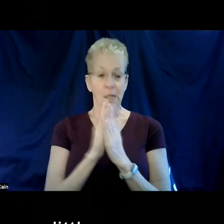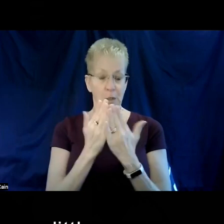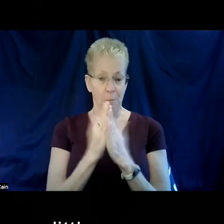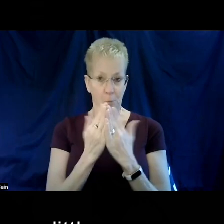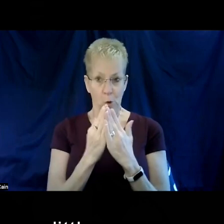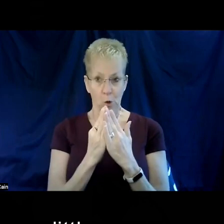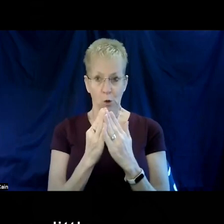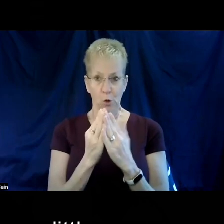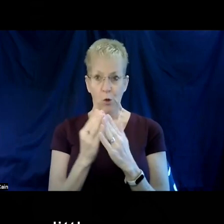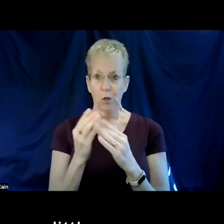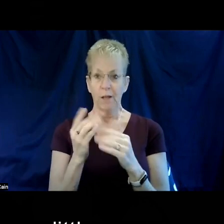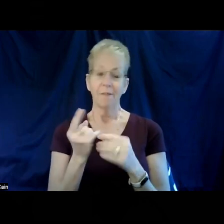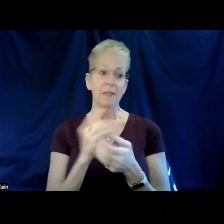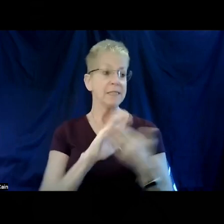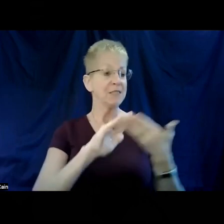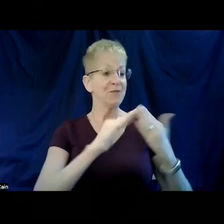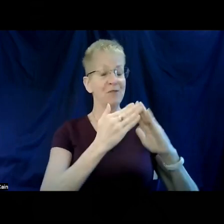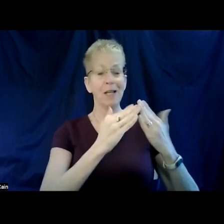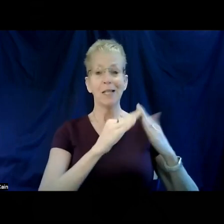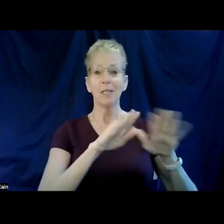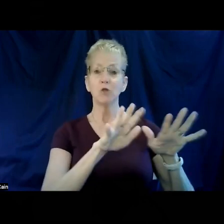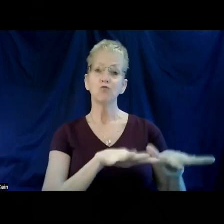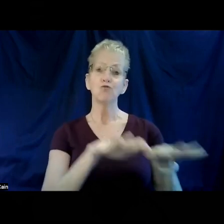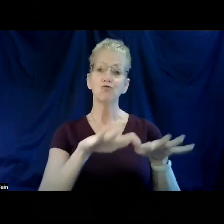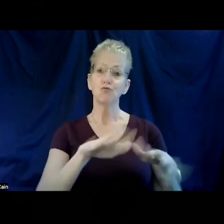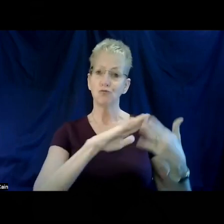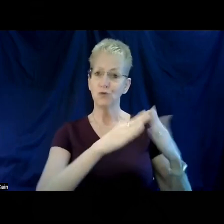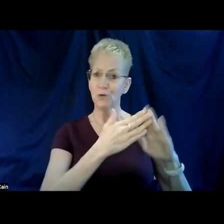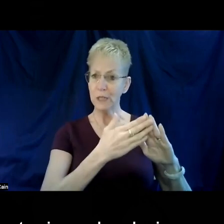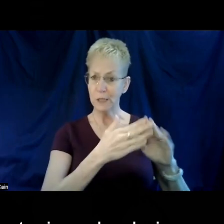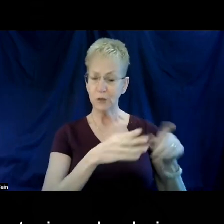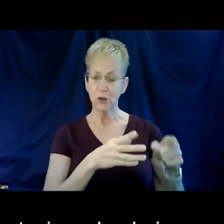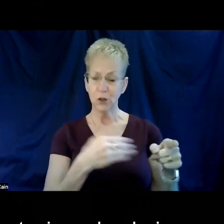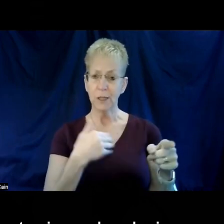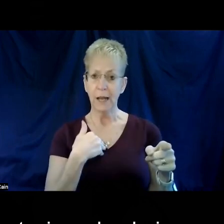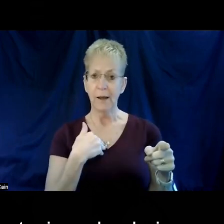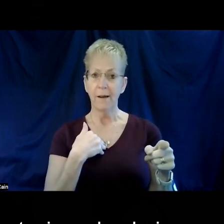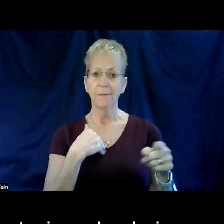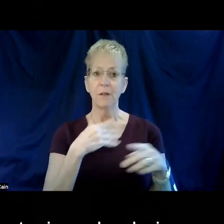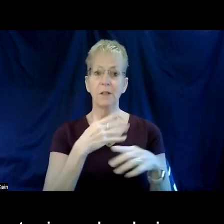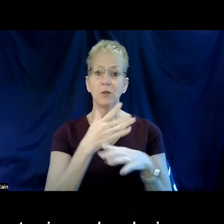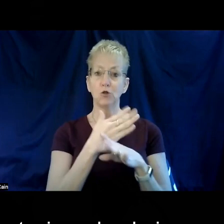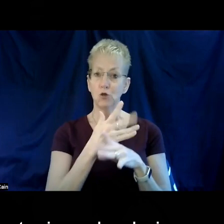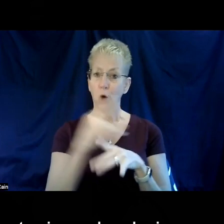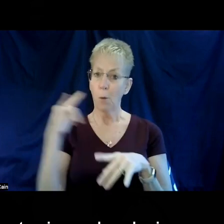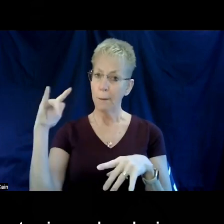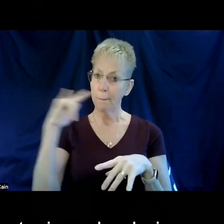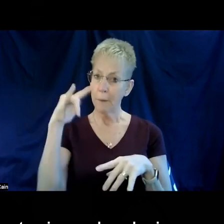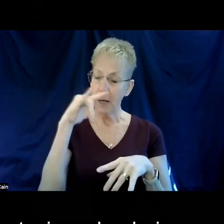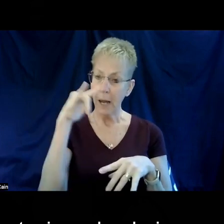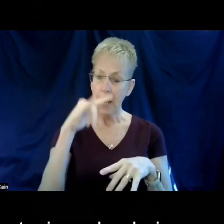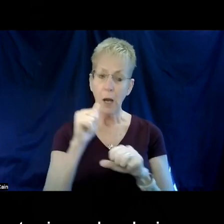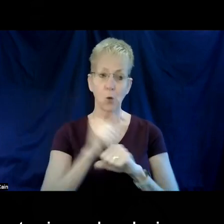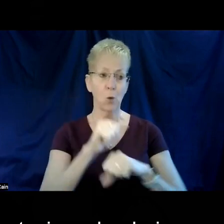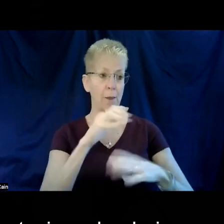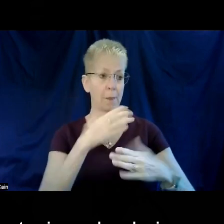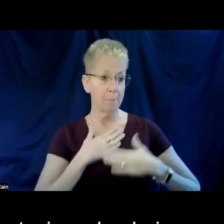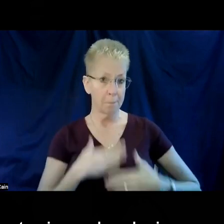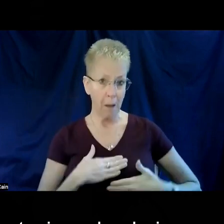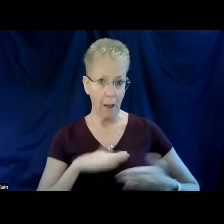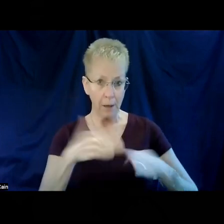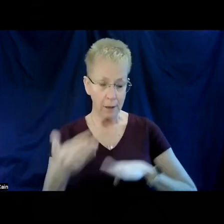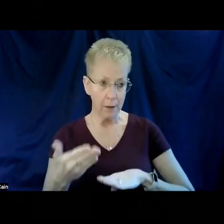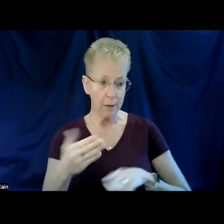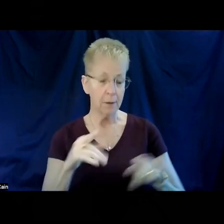little peaceful village, not only is there a German bomber with a mysterious body in it, but there is